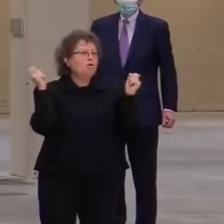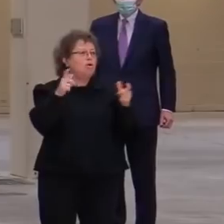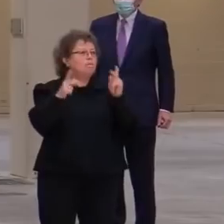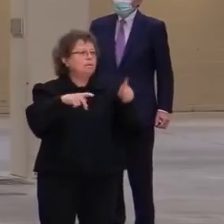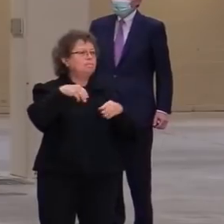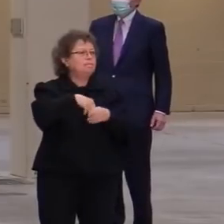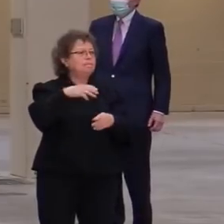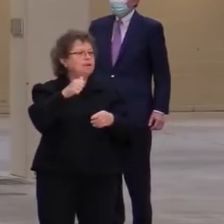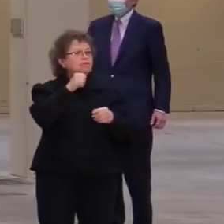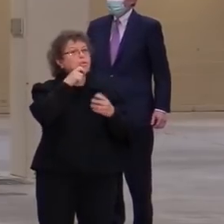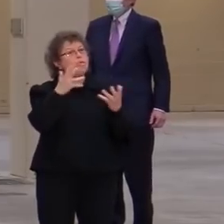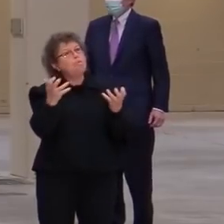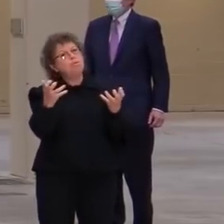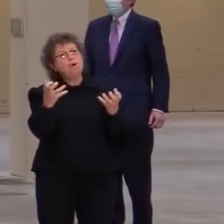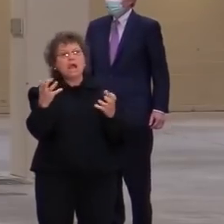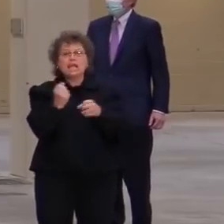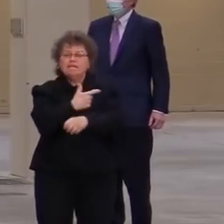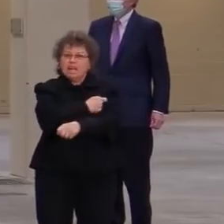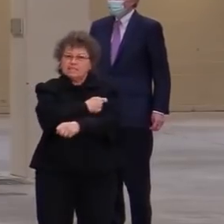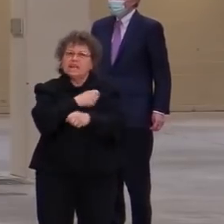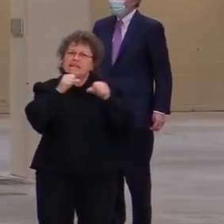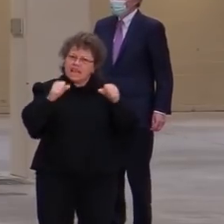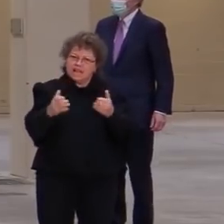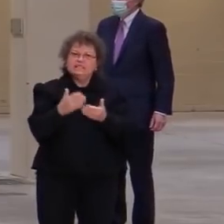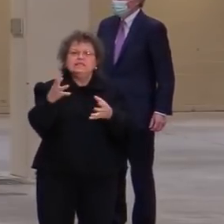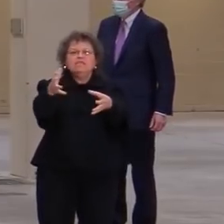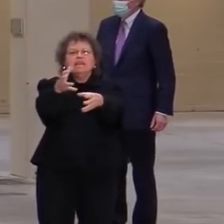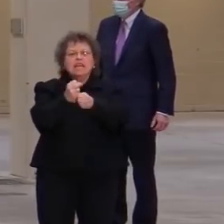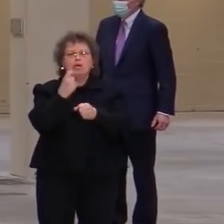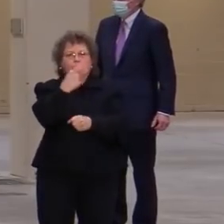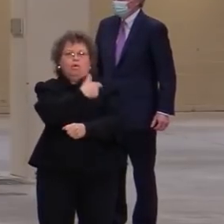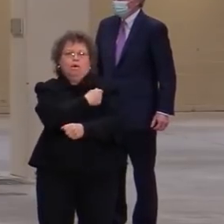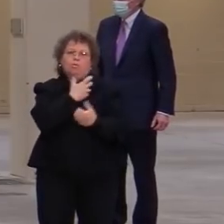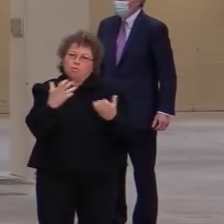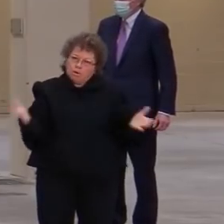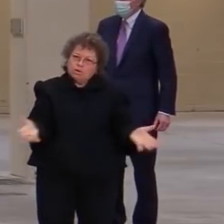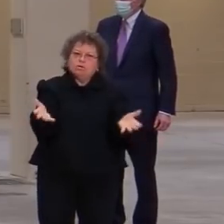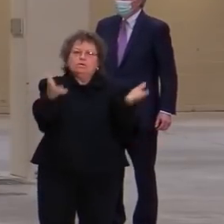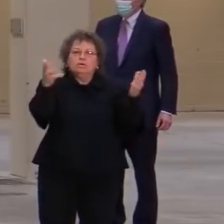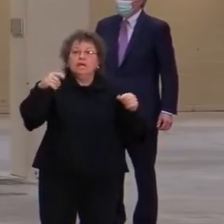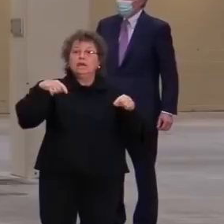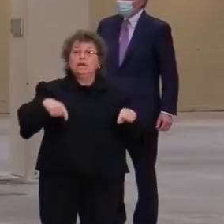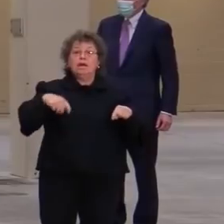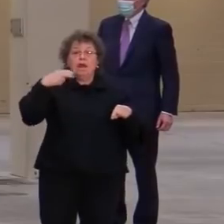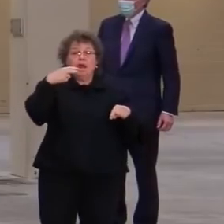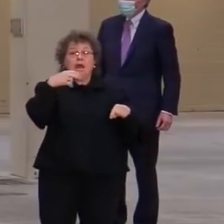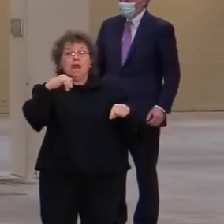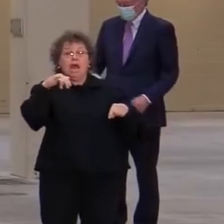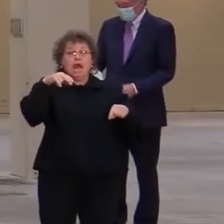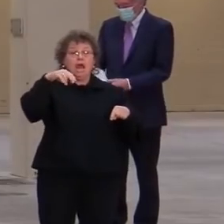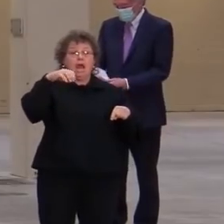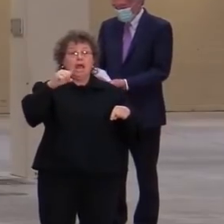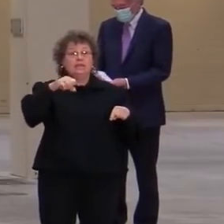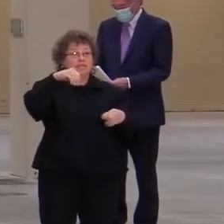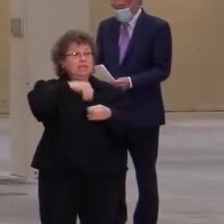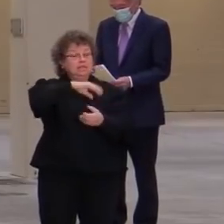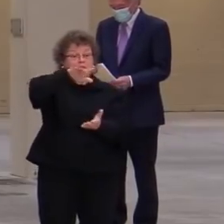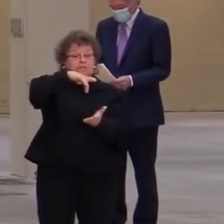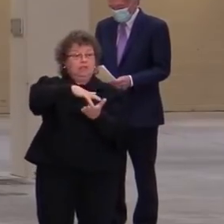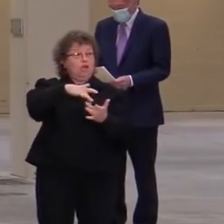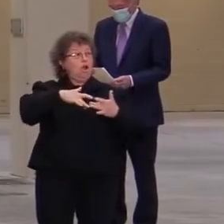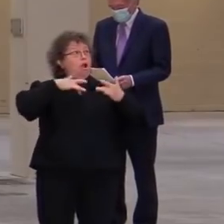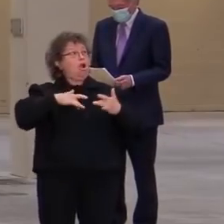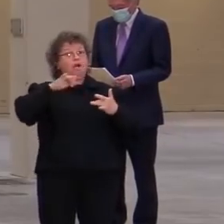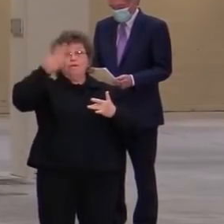a vaccine has access to one. And this expansion here at the Hines in the heart of Boston will certainly help us achieve